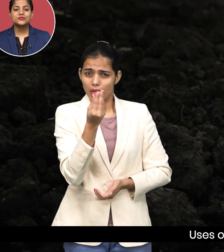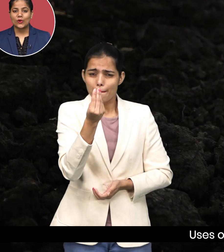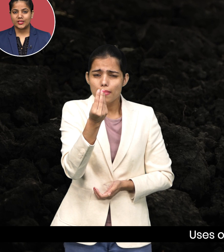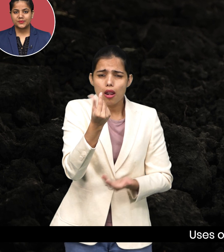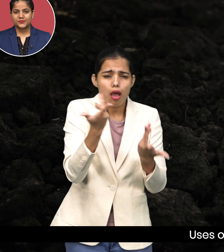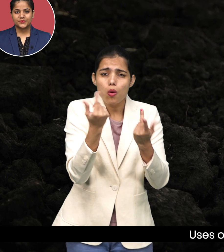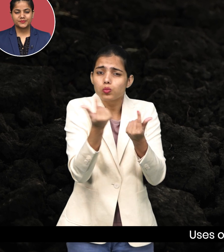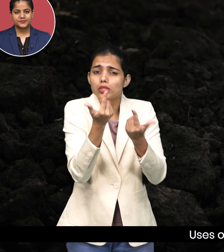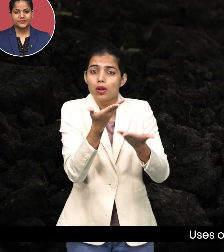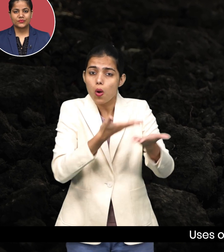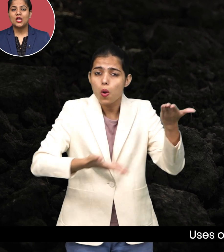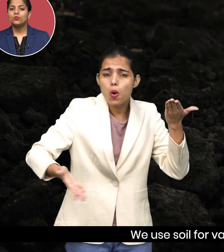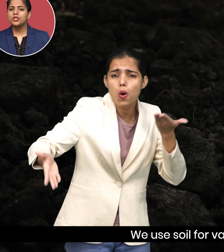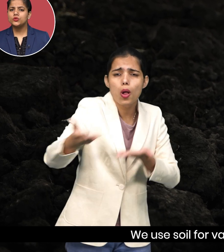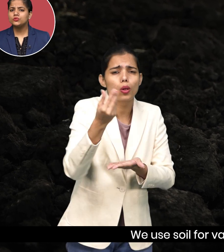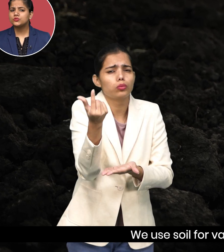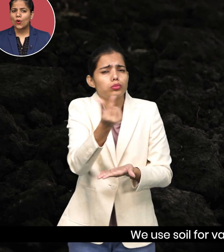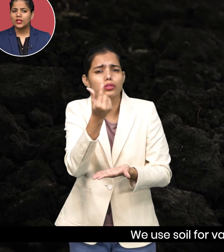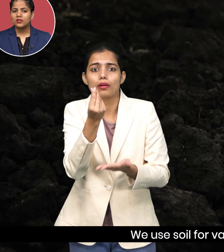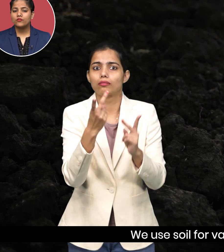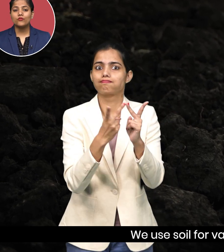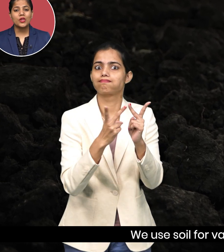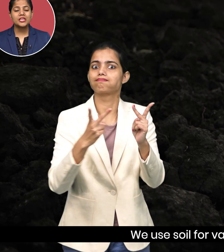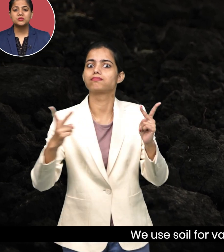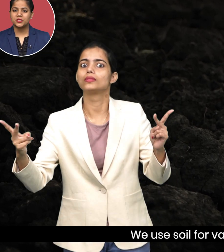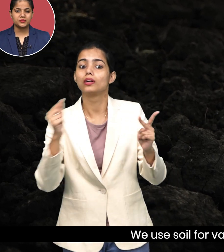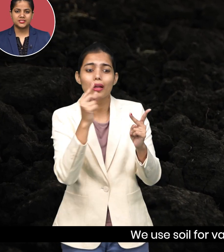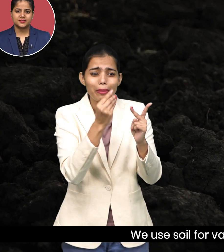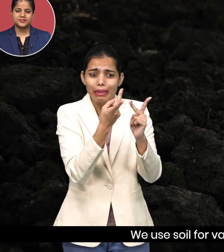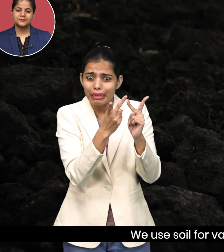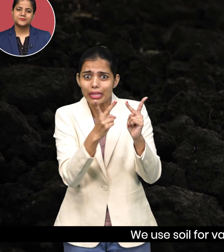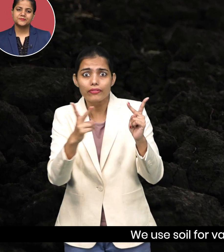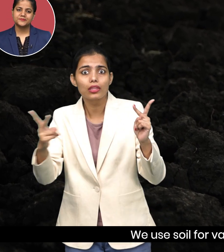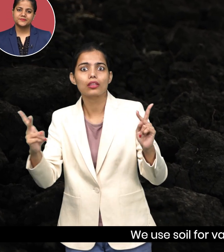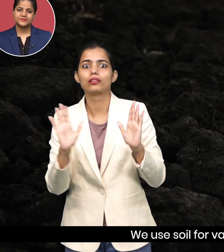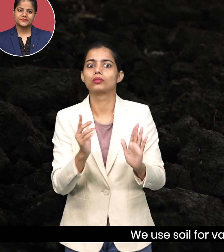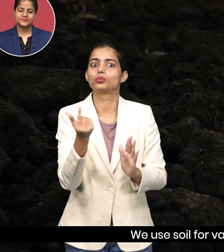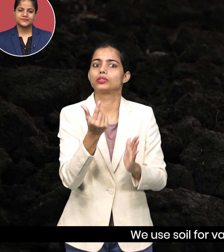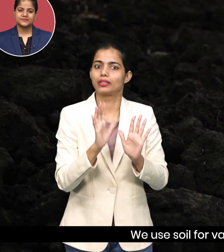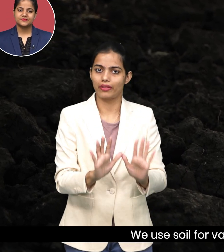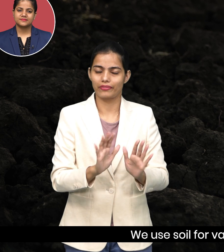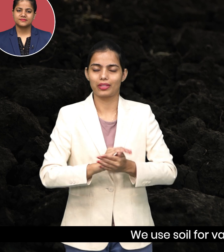Uses of soil. We use soil for various purposes.